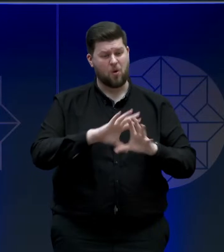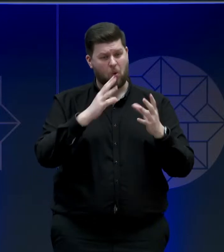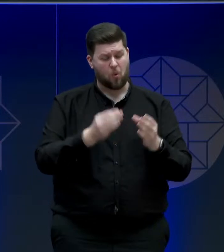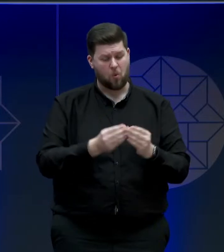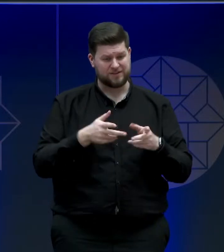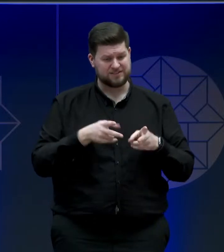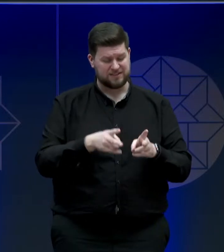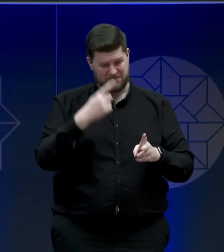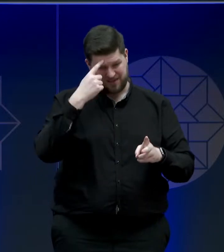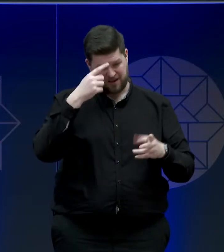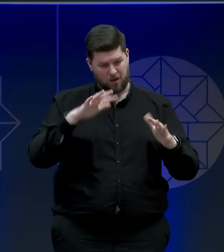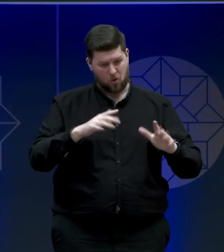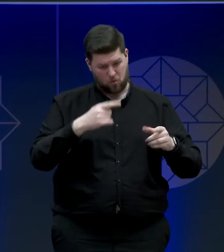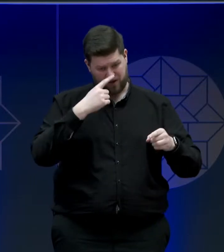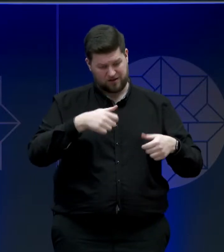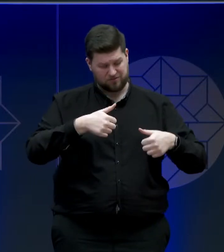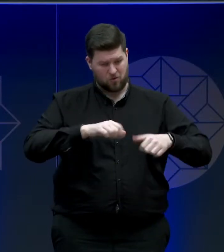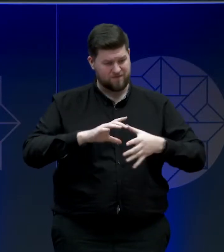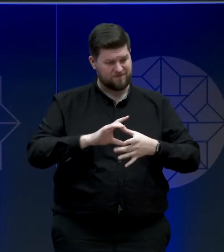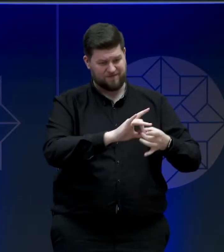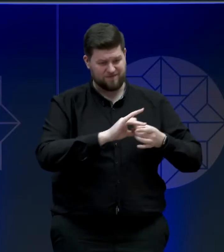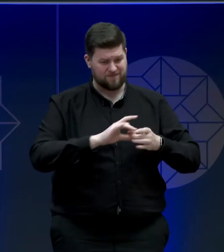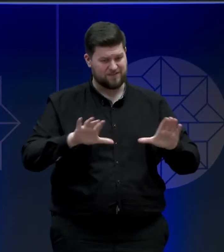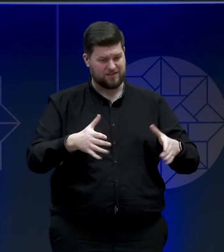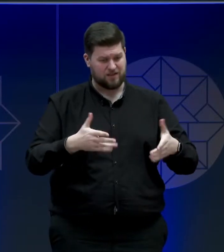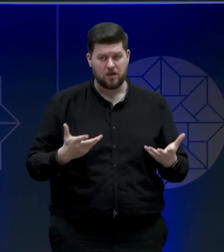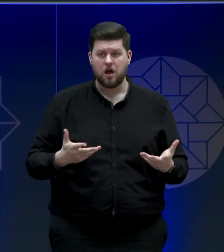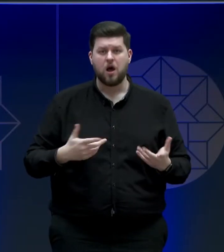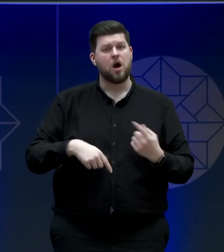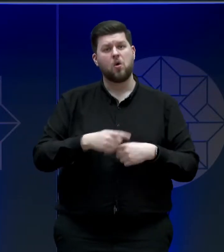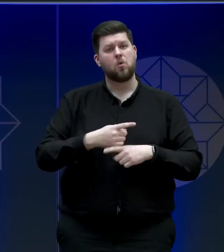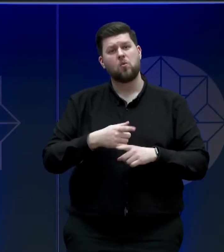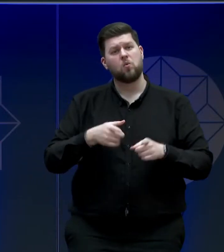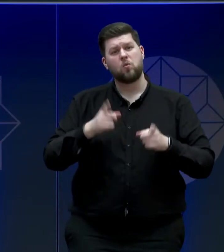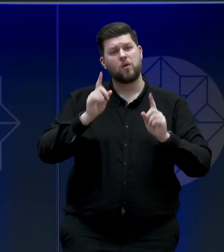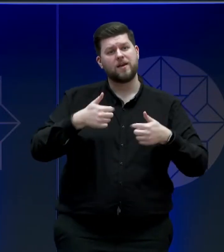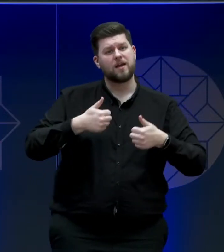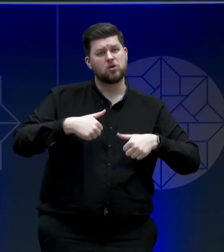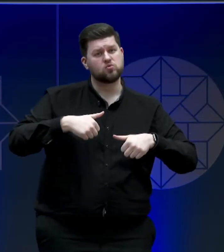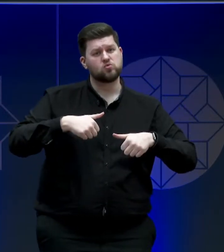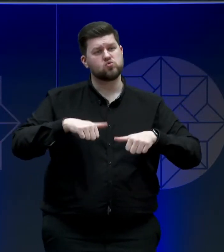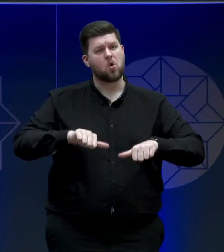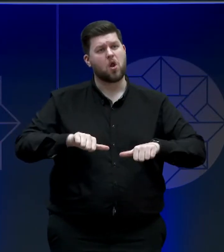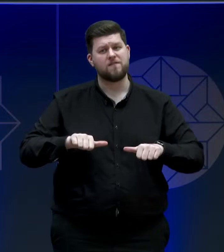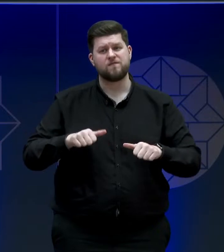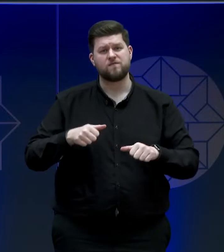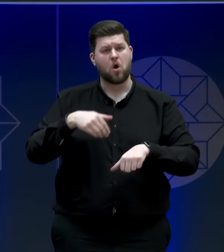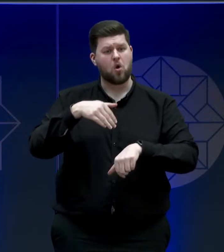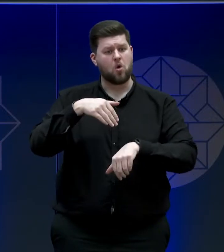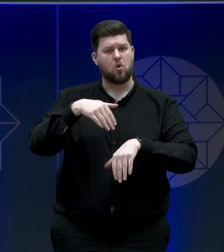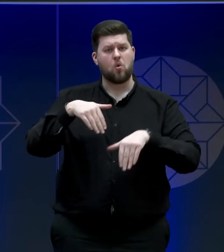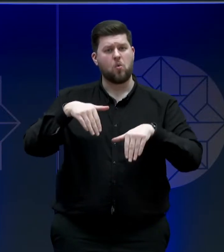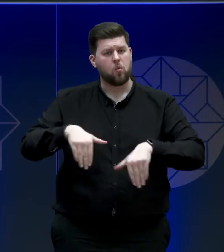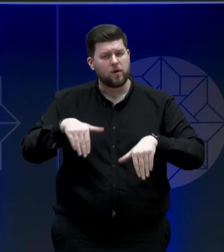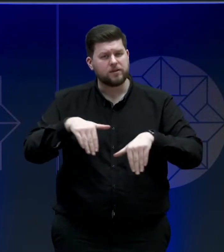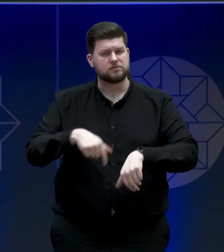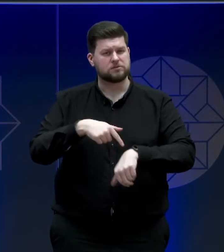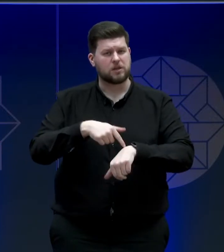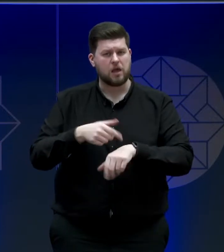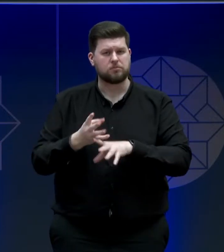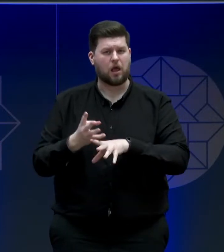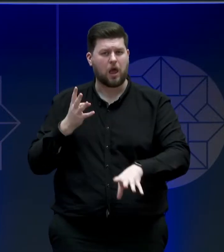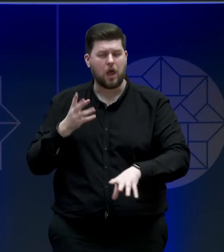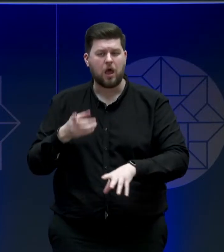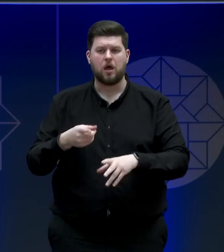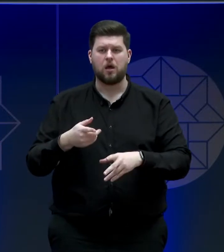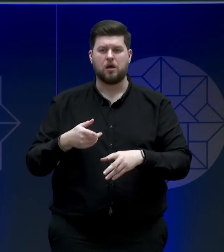We won't solve the either the waiting times challenge or the drug